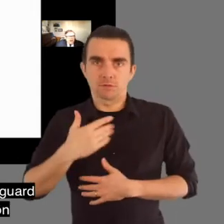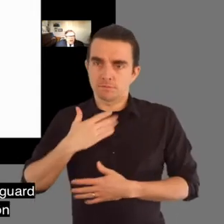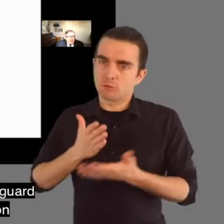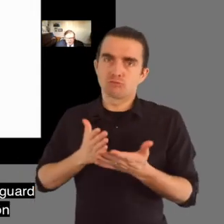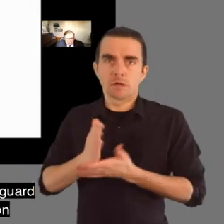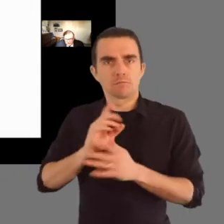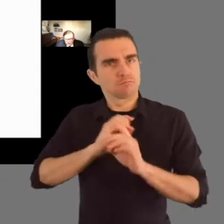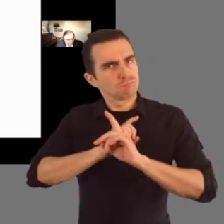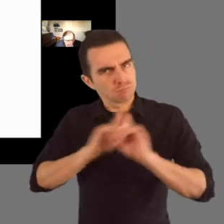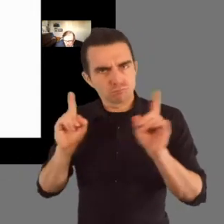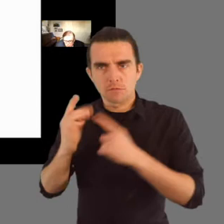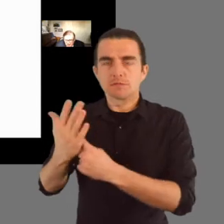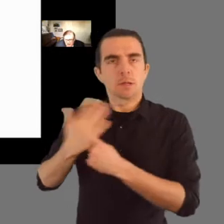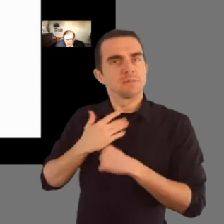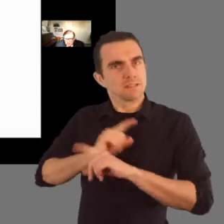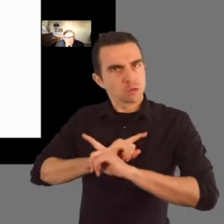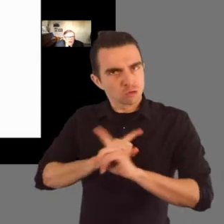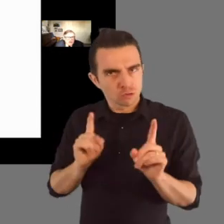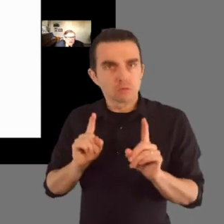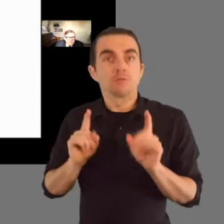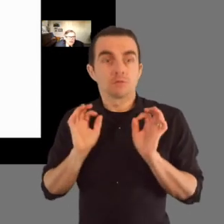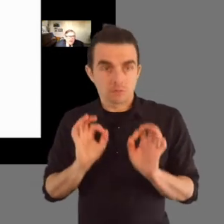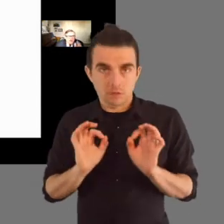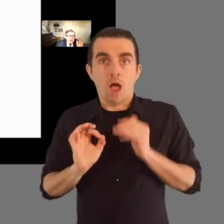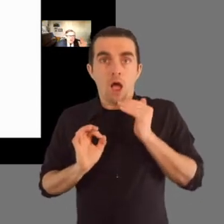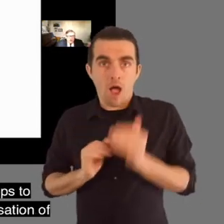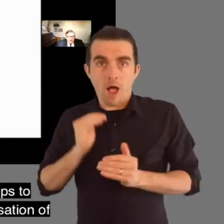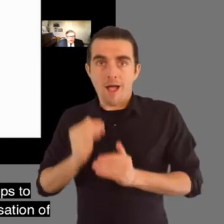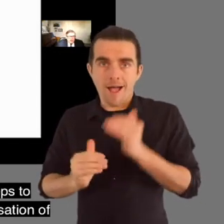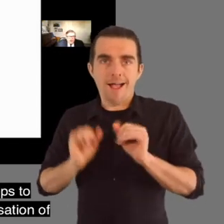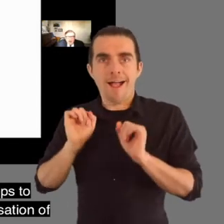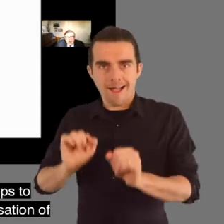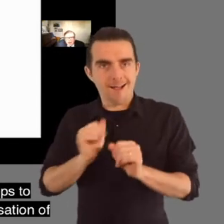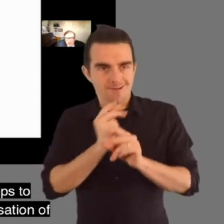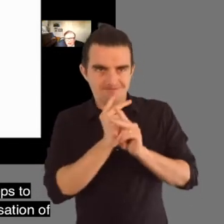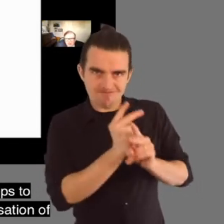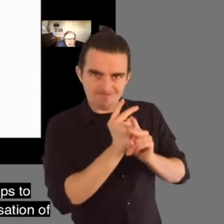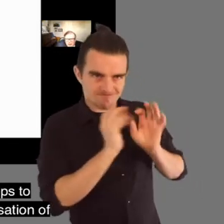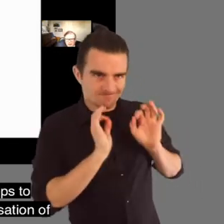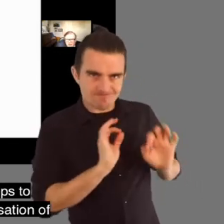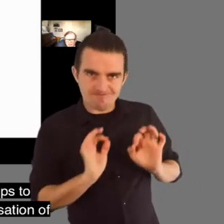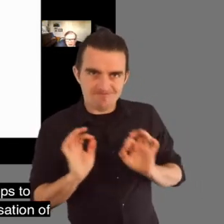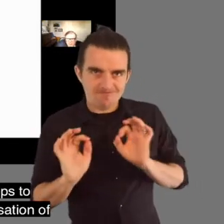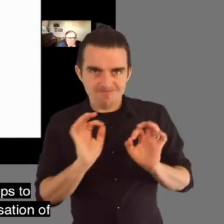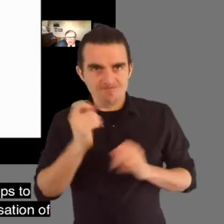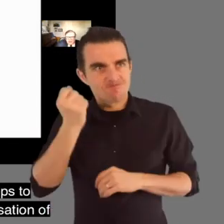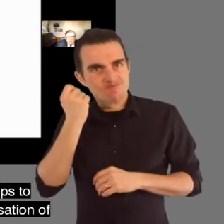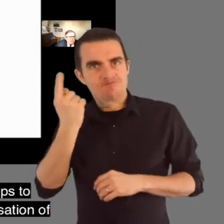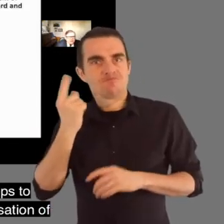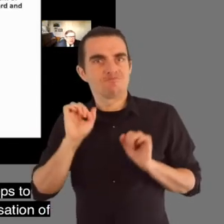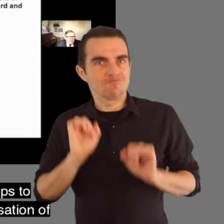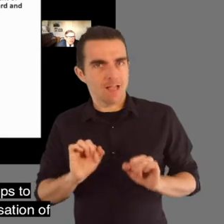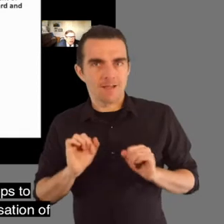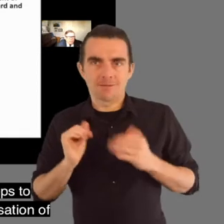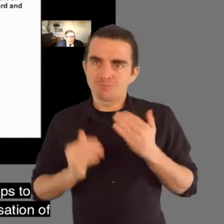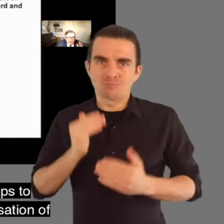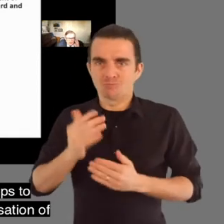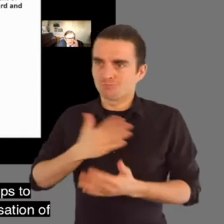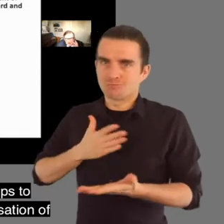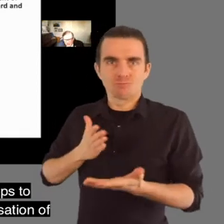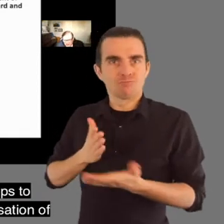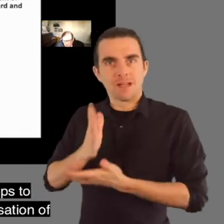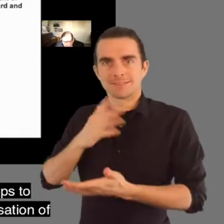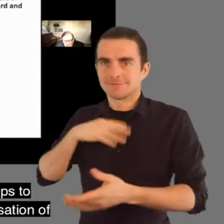the realization of this right without discrimination. They will take appropriate steps to safeguard and